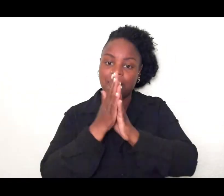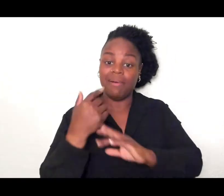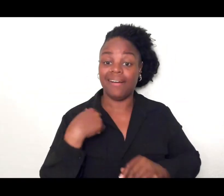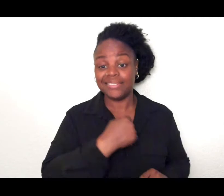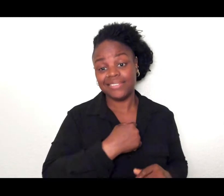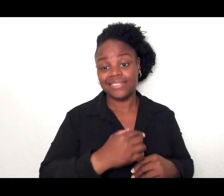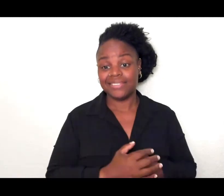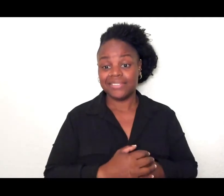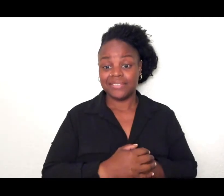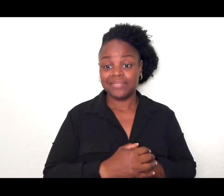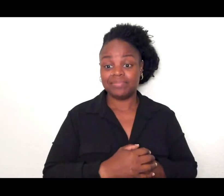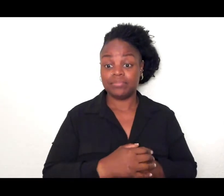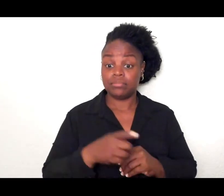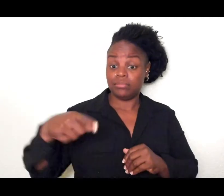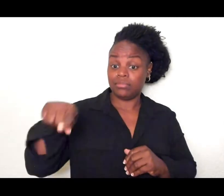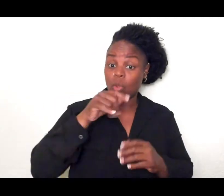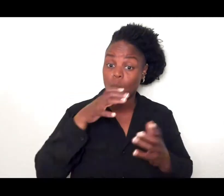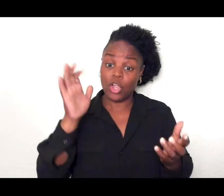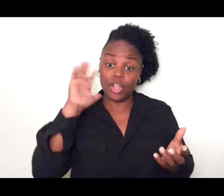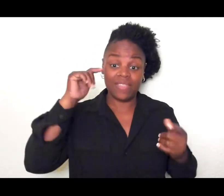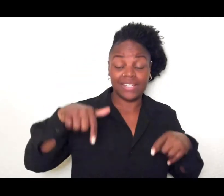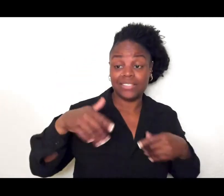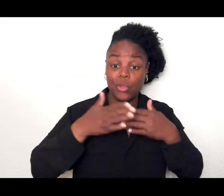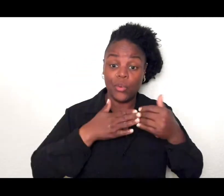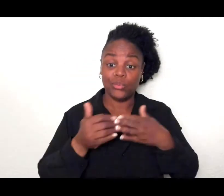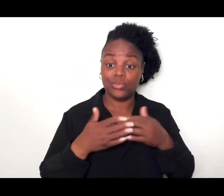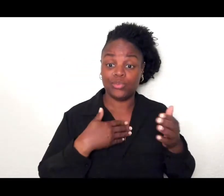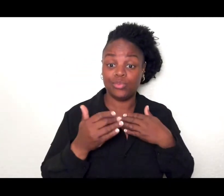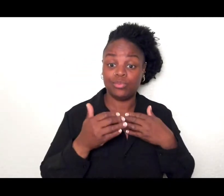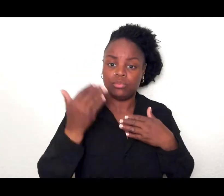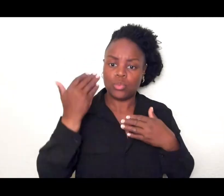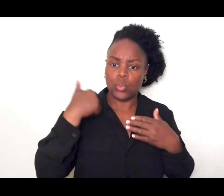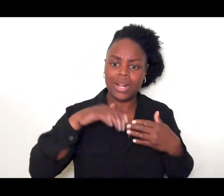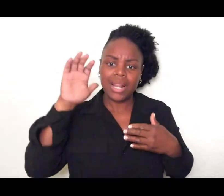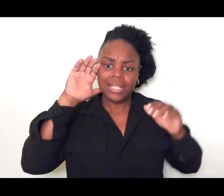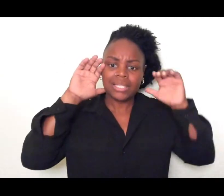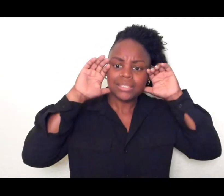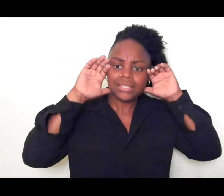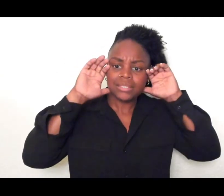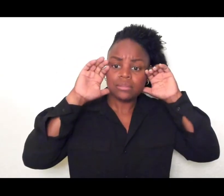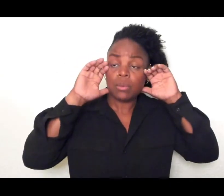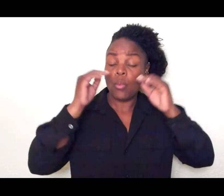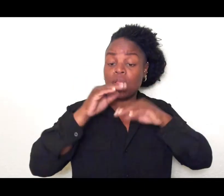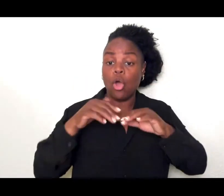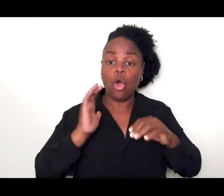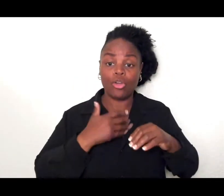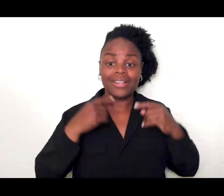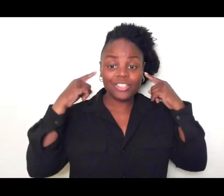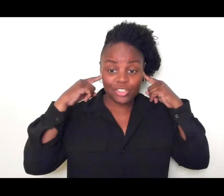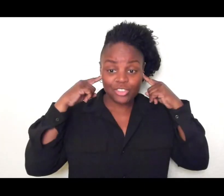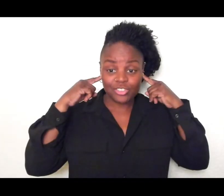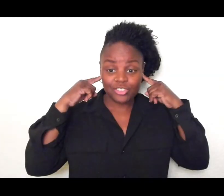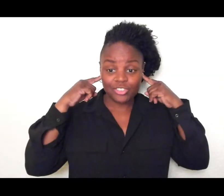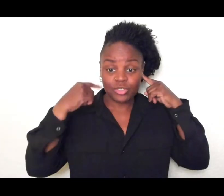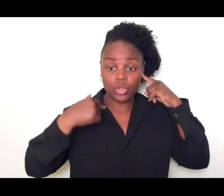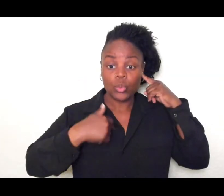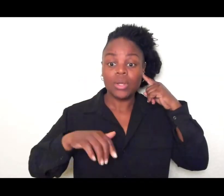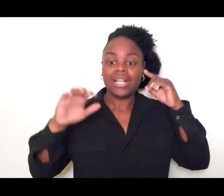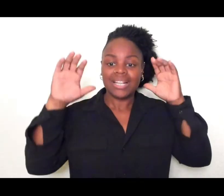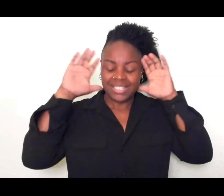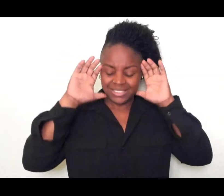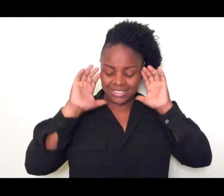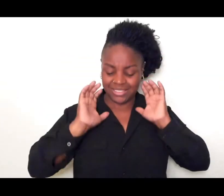mask, protect the water, Black lives matter. No body is disposable. And then